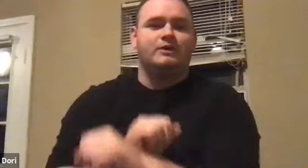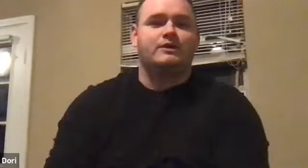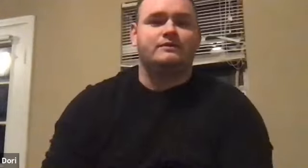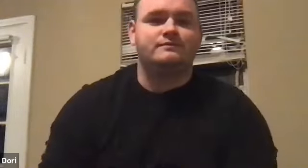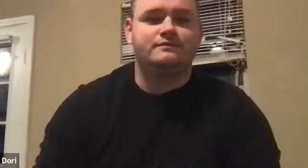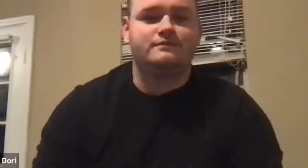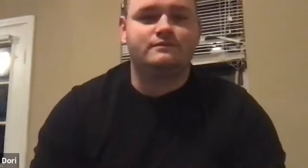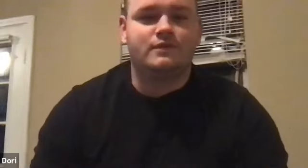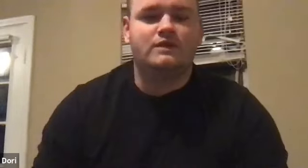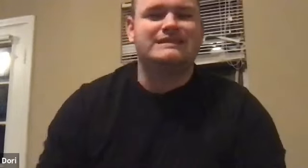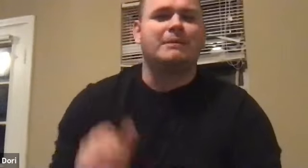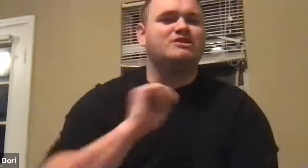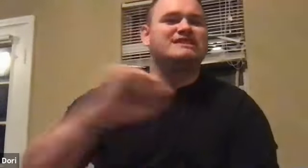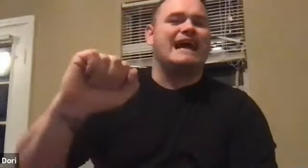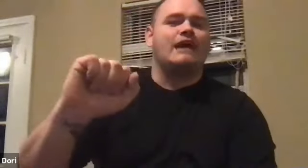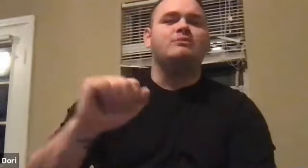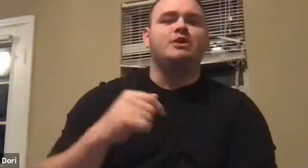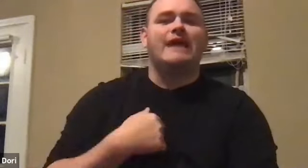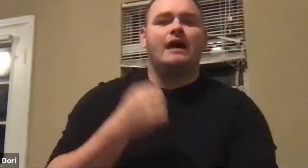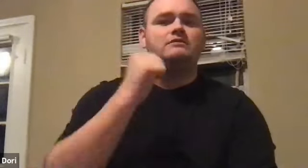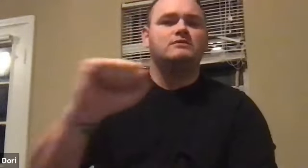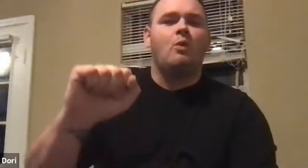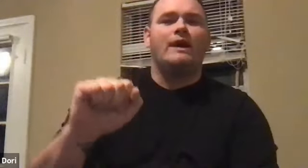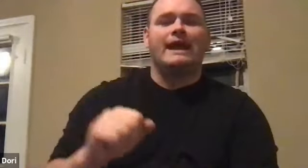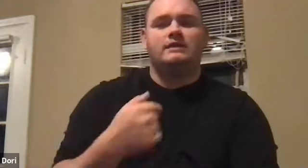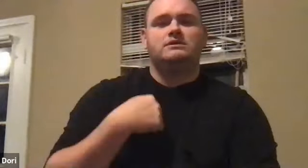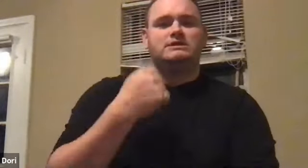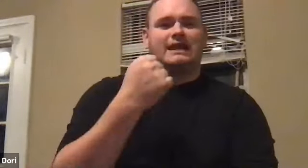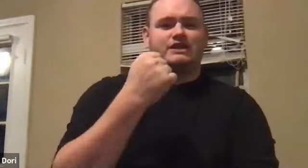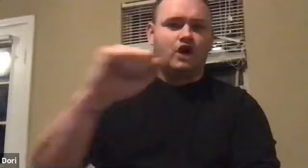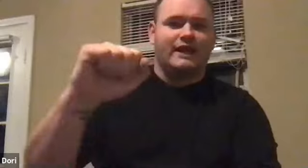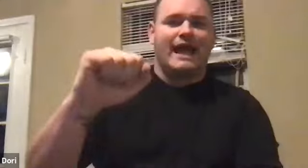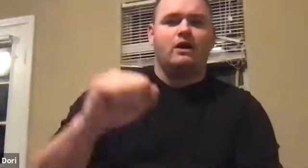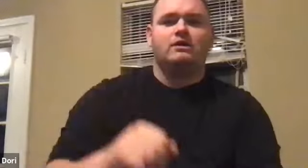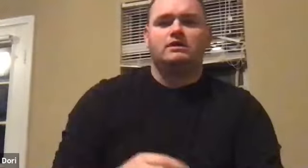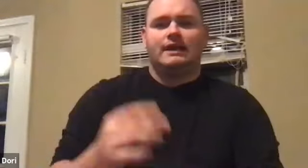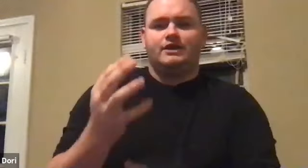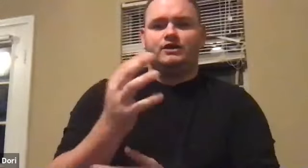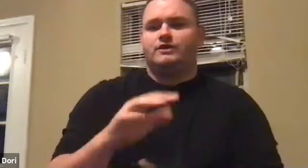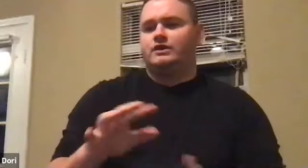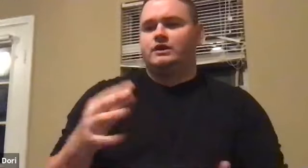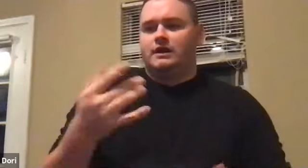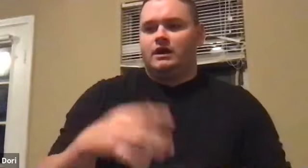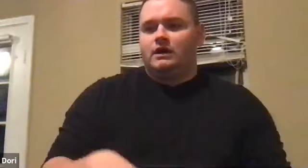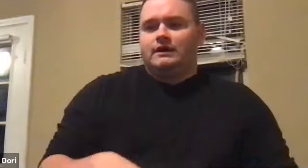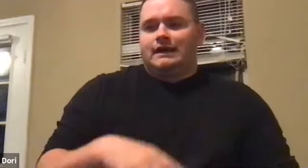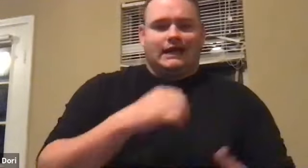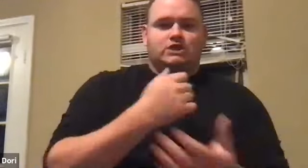Rebuke. Some people just sign, I rebuke that, one hand, like a turning out, like you're, like a